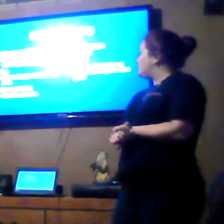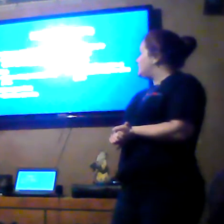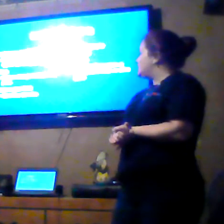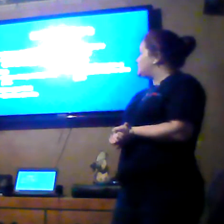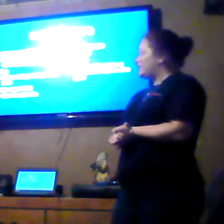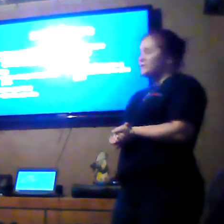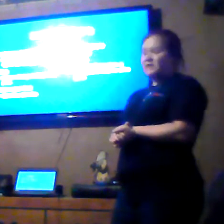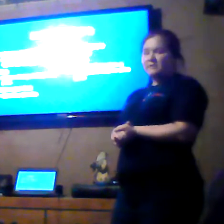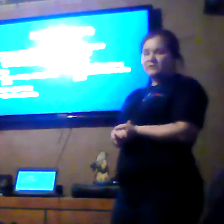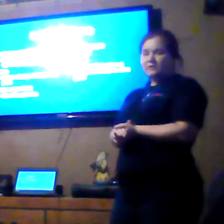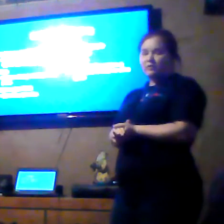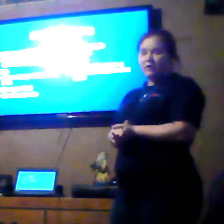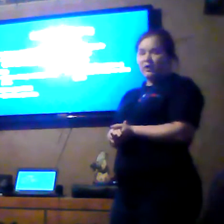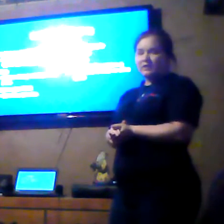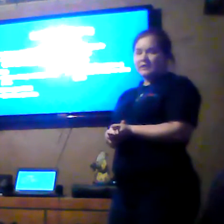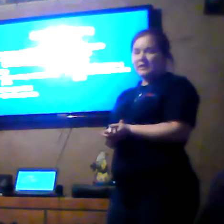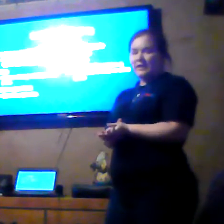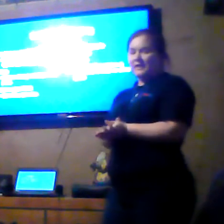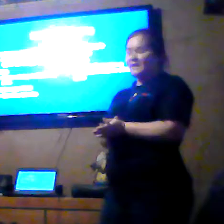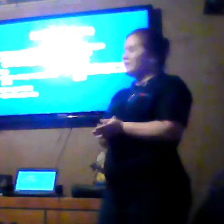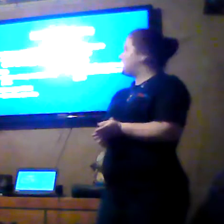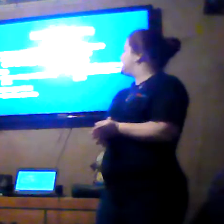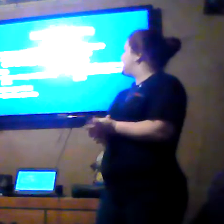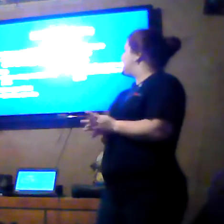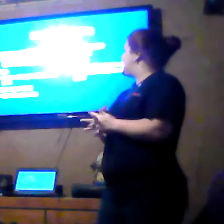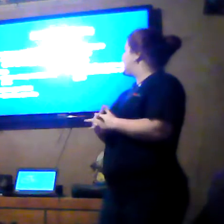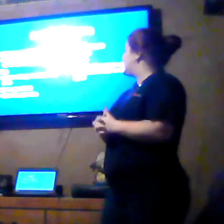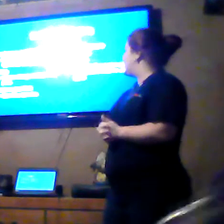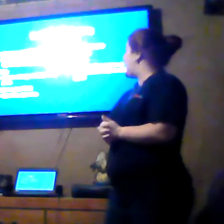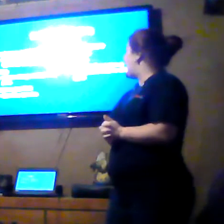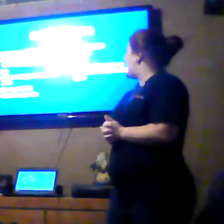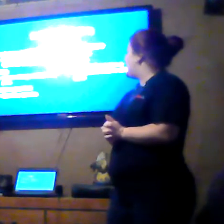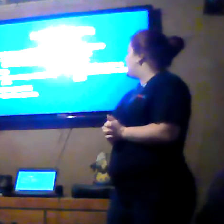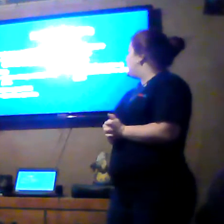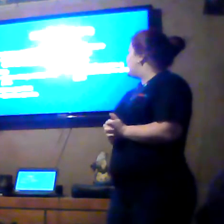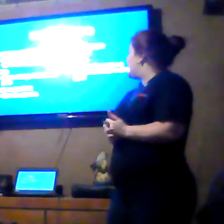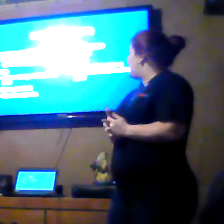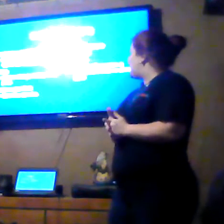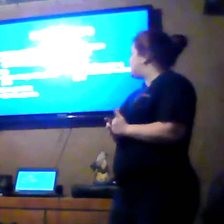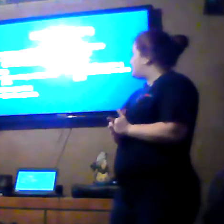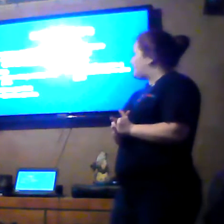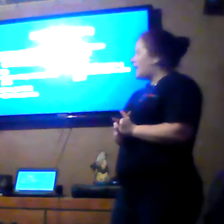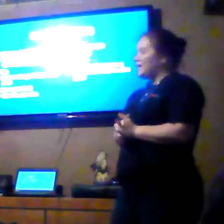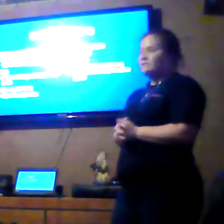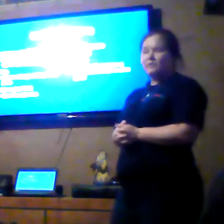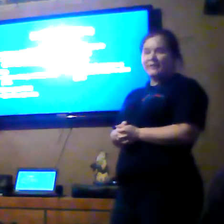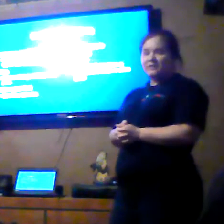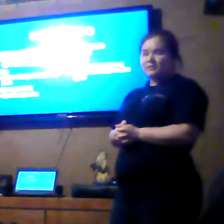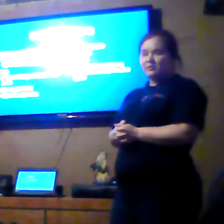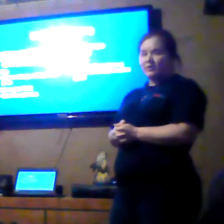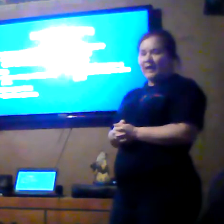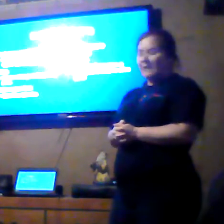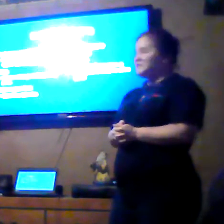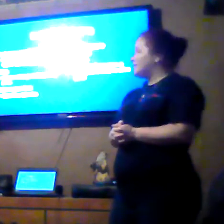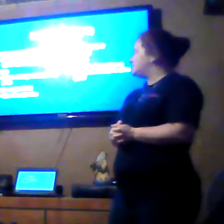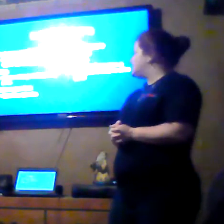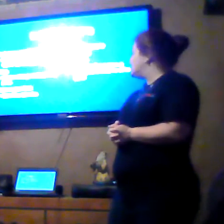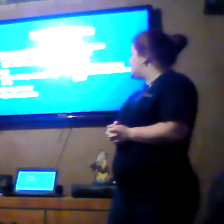Echocardiography to check for damage in your heart, and a CT or MRI would help identify inflammation or abscesses in